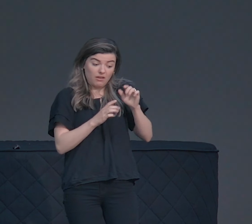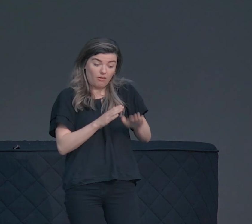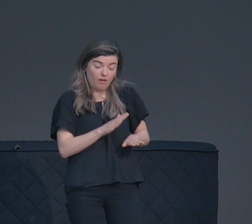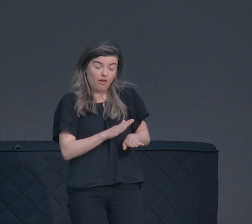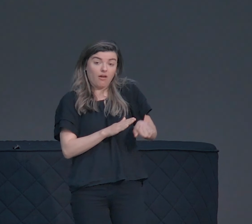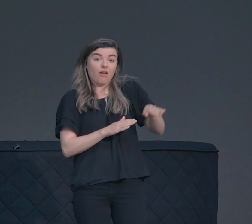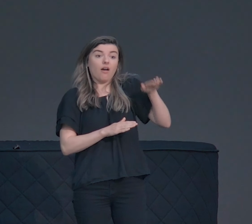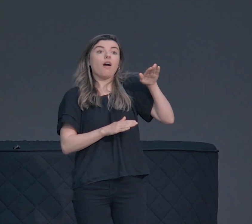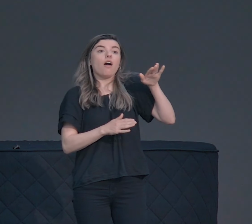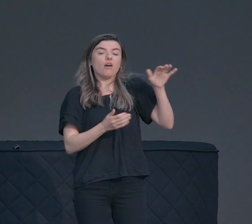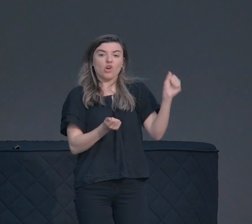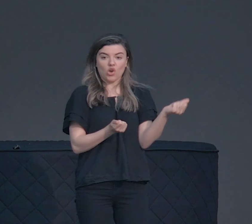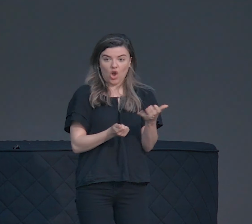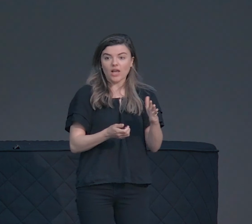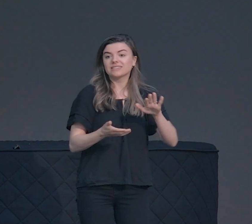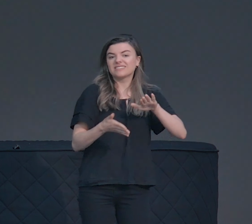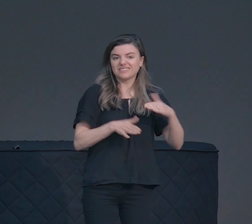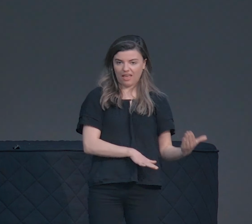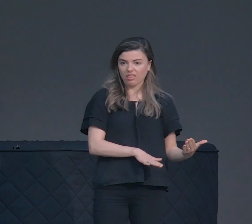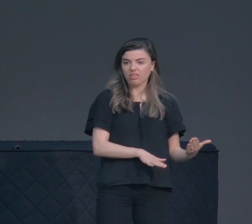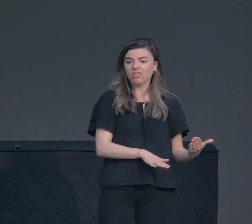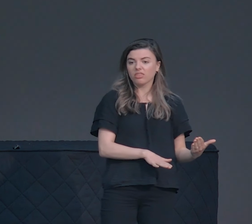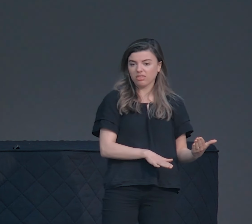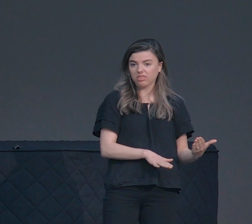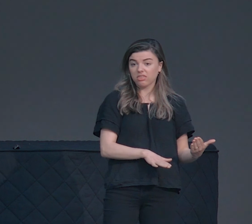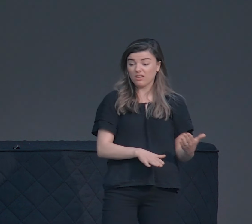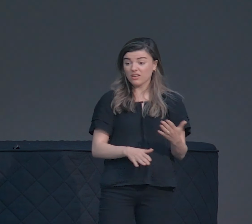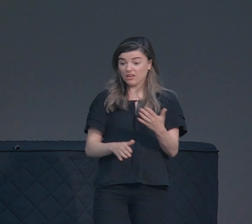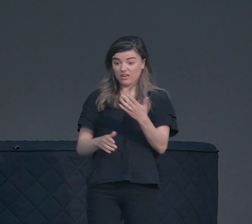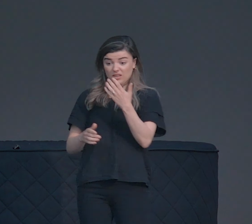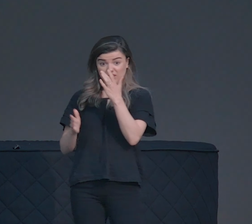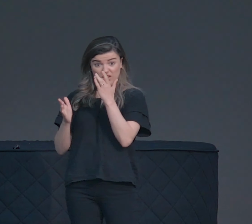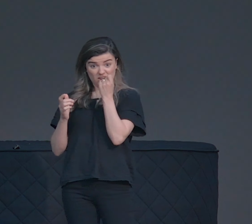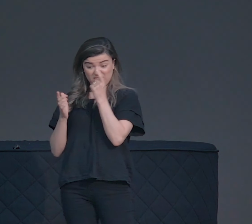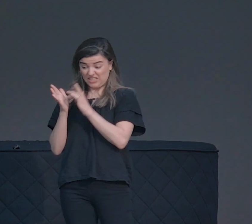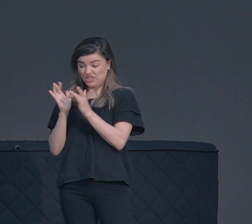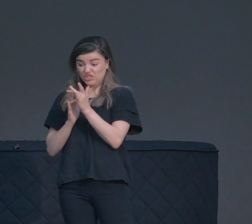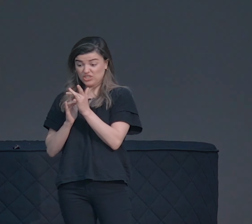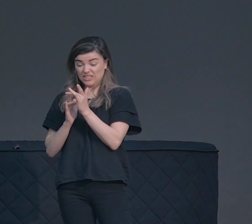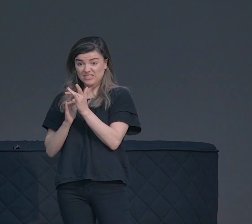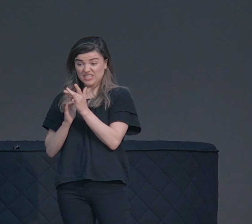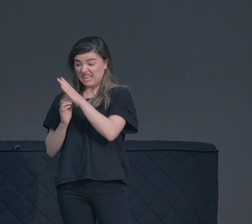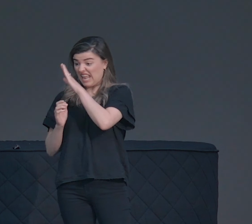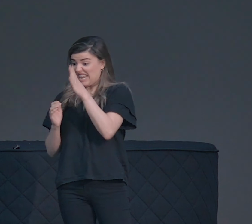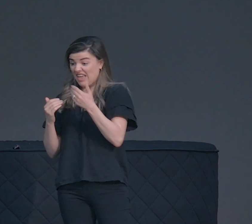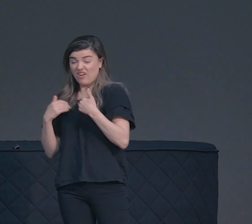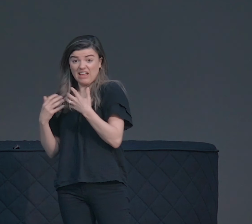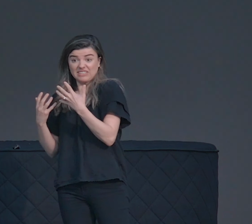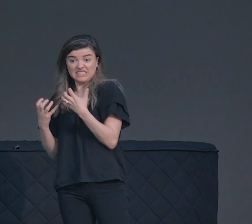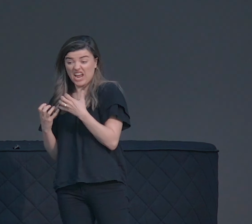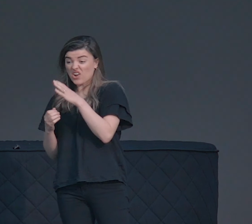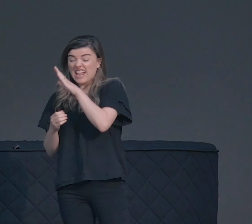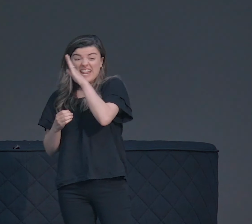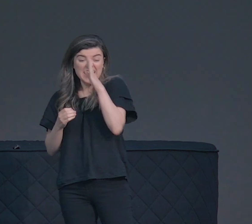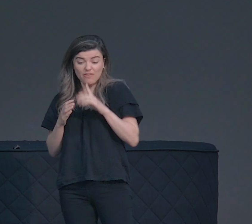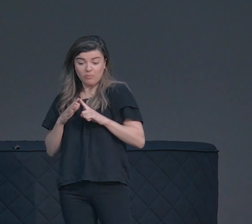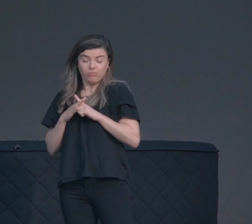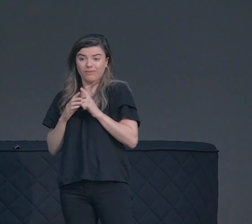death." For Jesus, desire has never conceived and given birth to sin, because